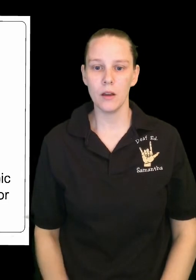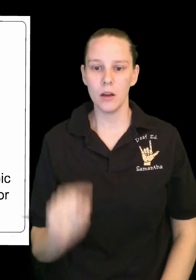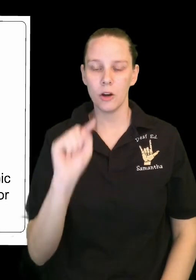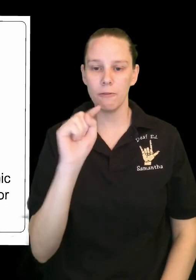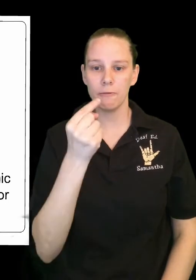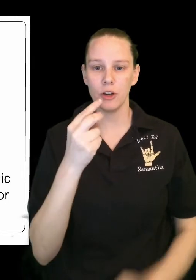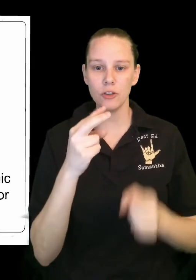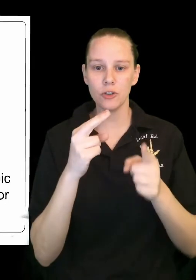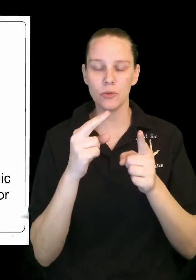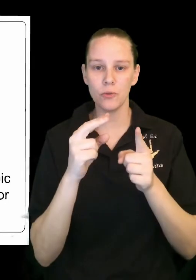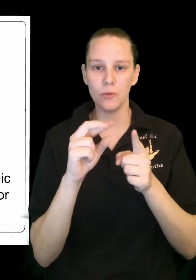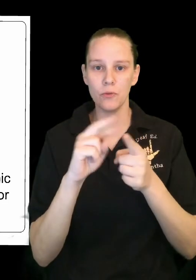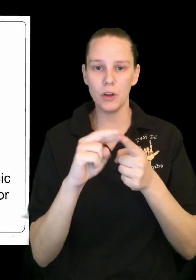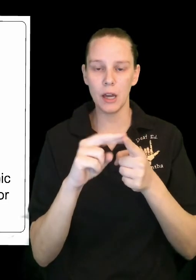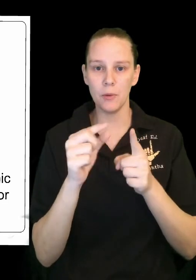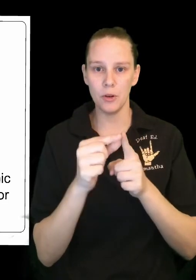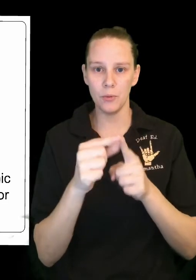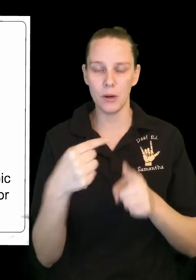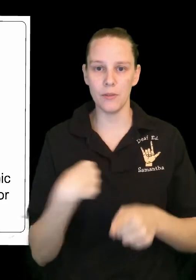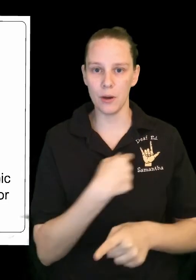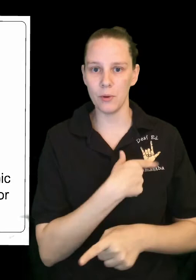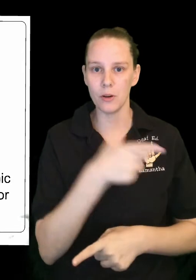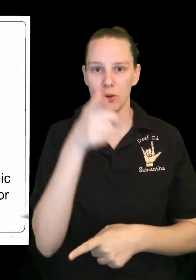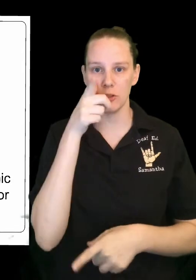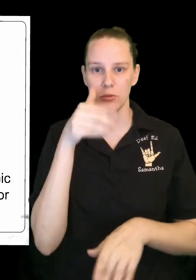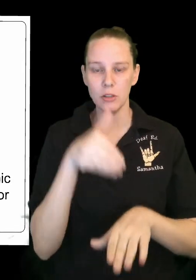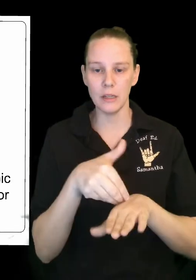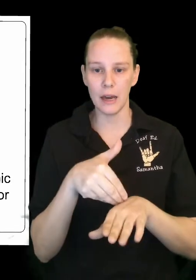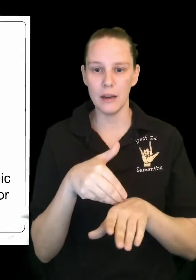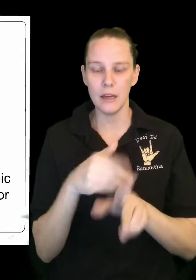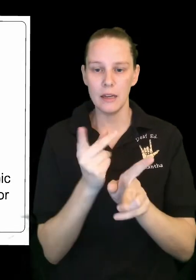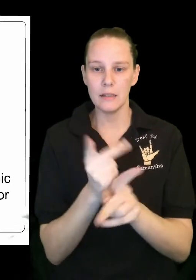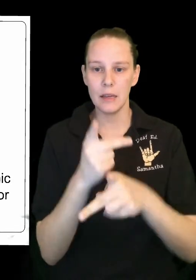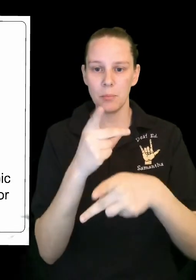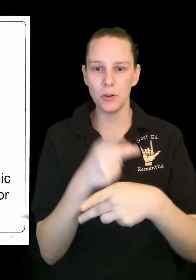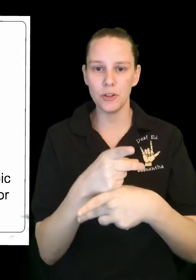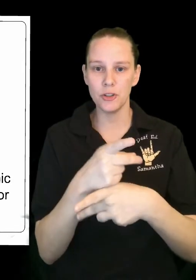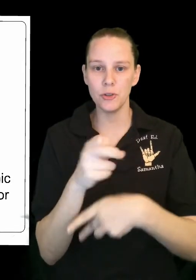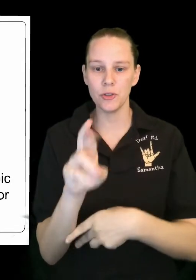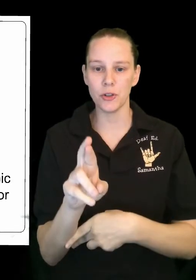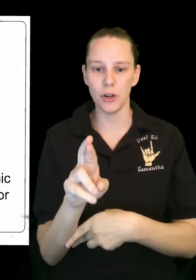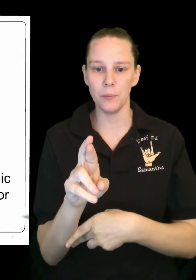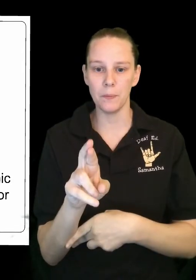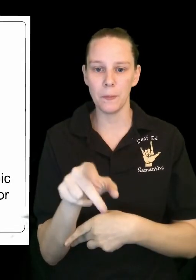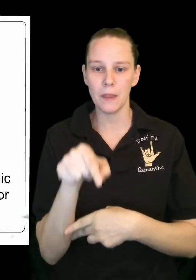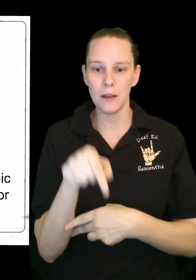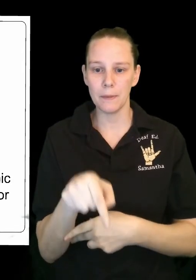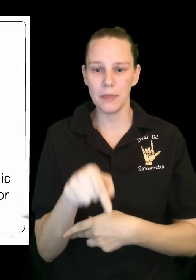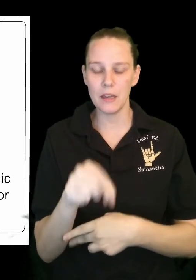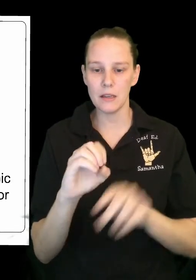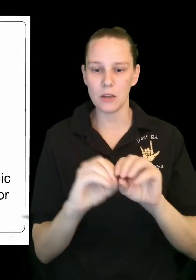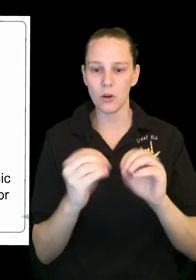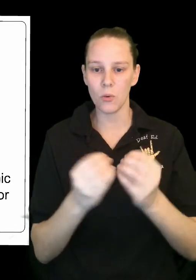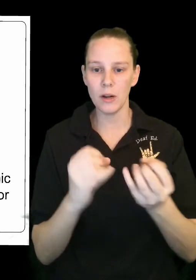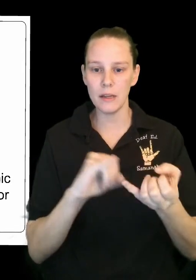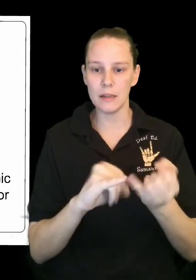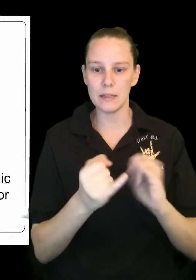Our first vocabulary word that we are going to look at is a producer. These are